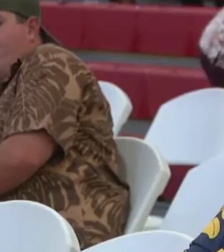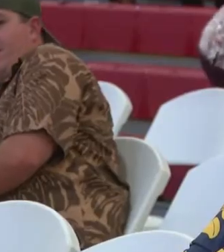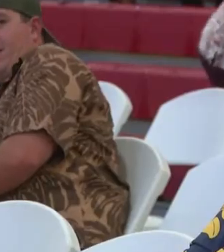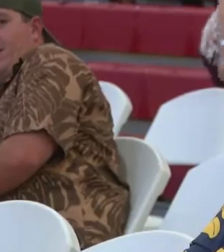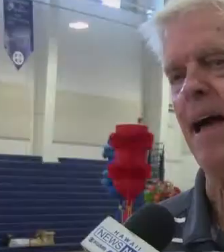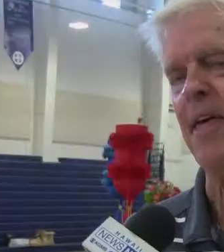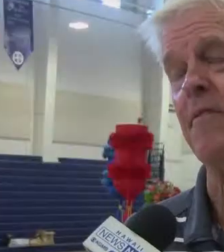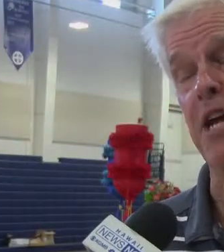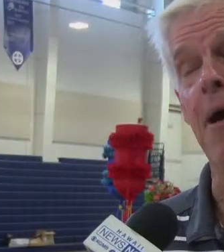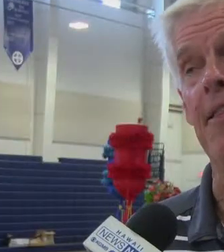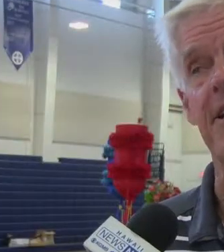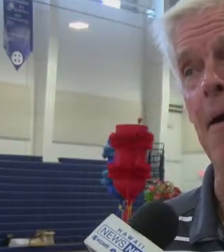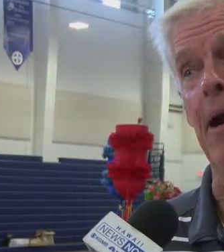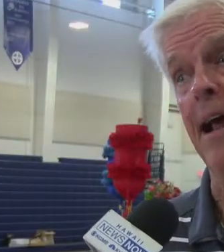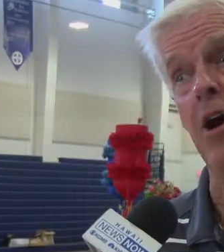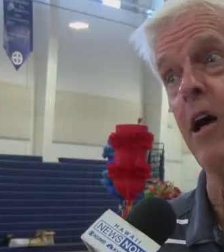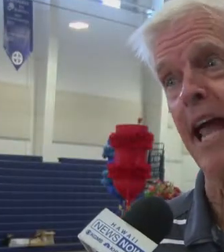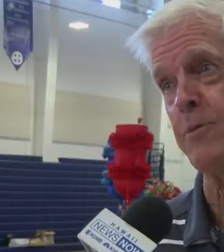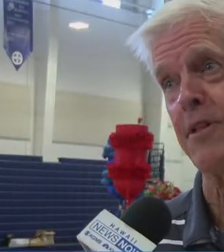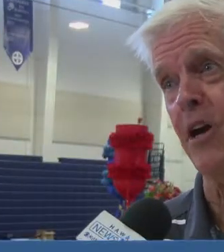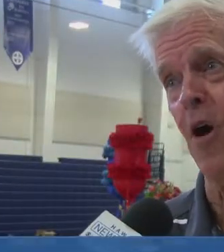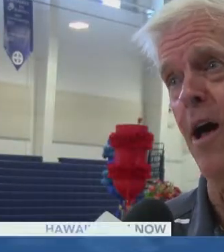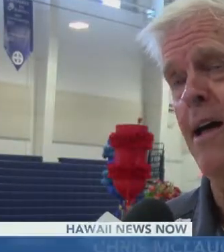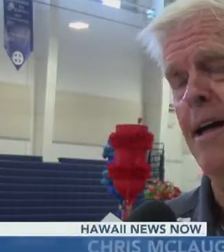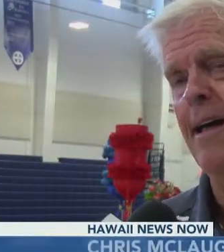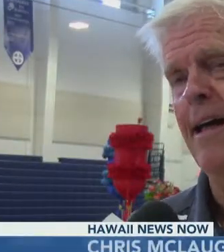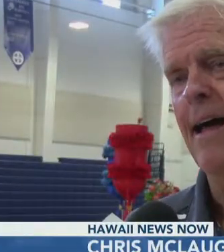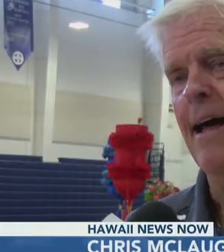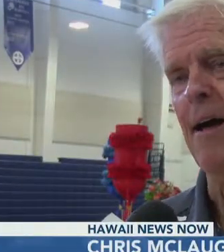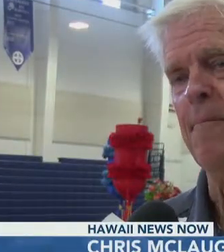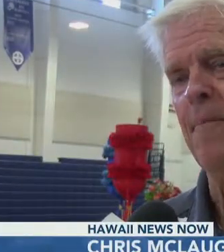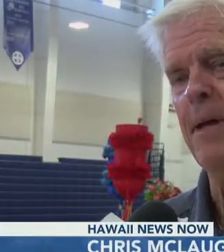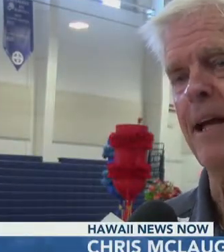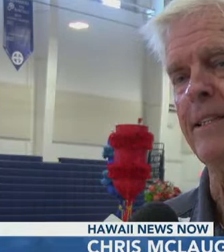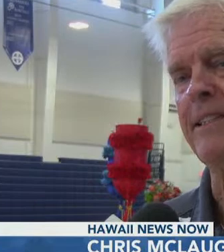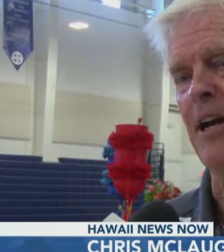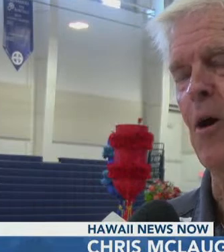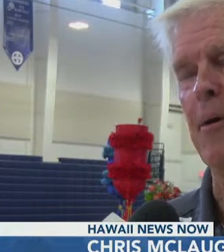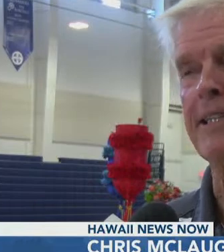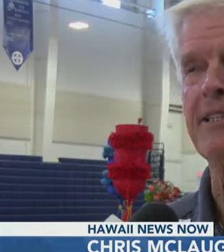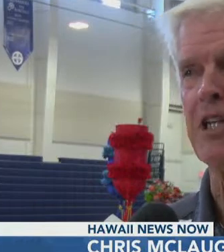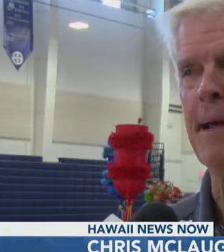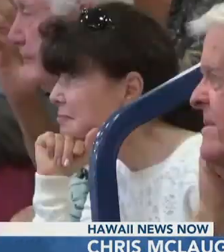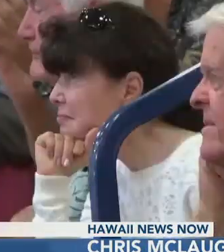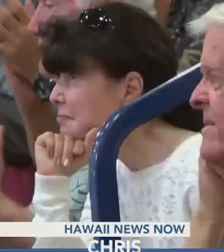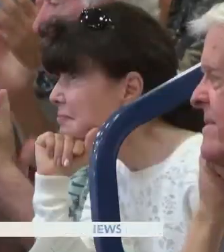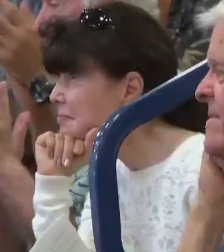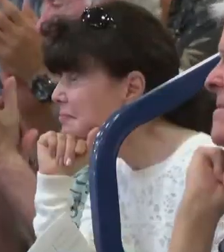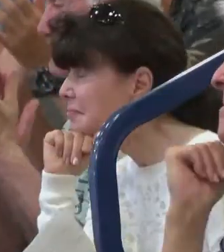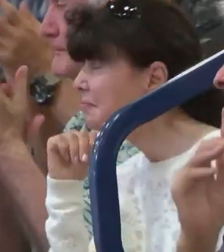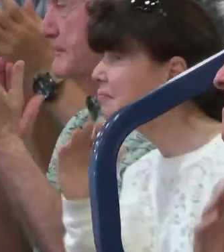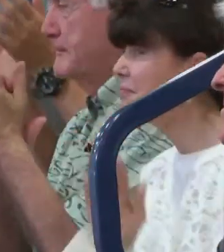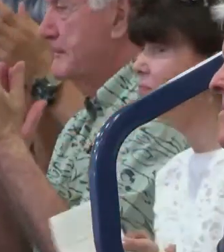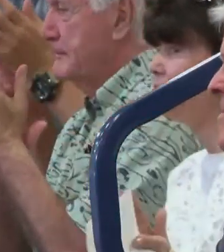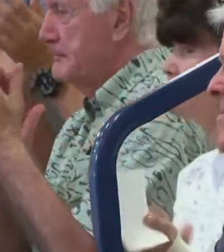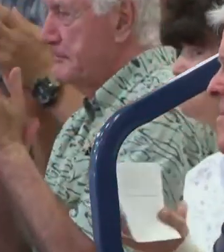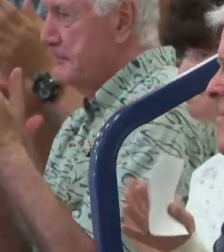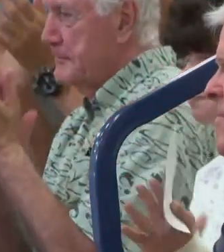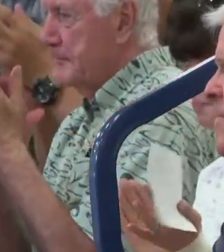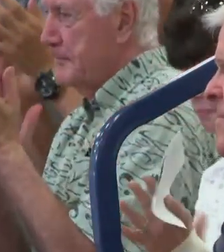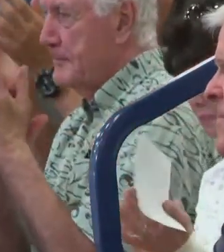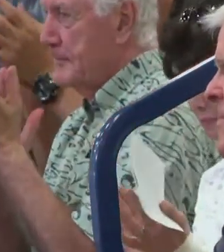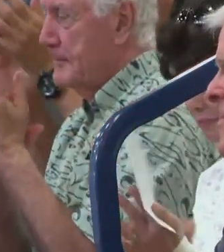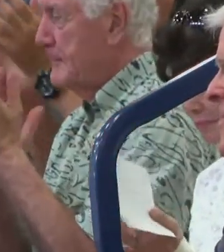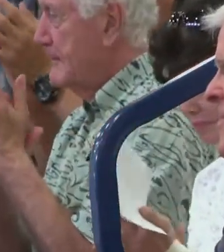the guy was. I think of Jim all the time when I call games with Kanoa, because Kanoa brings in so many Jim-isms into the